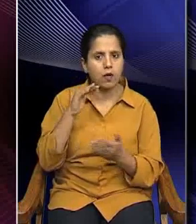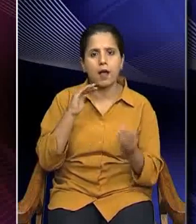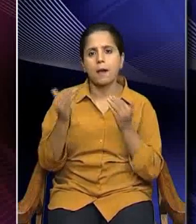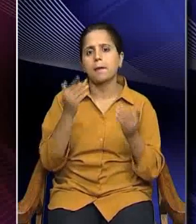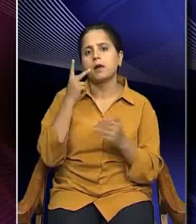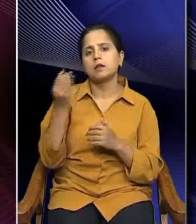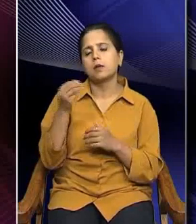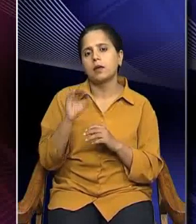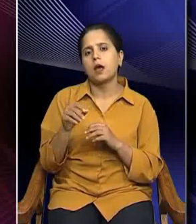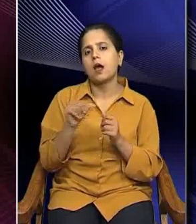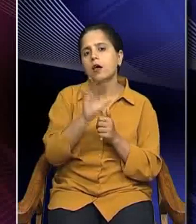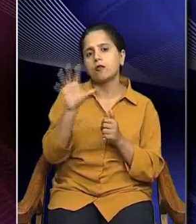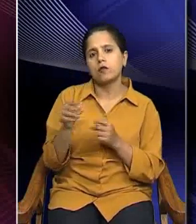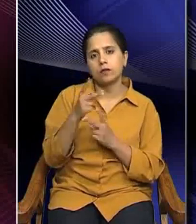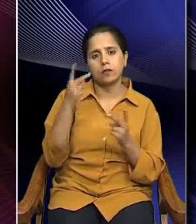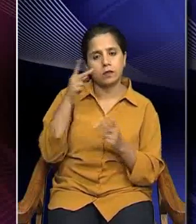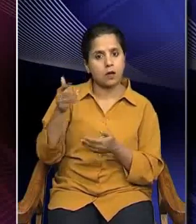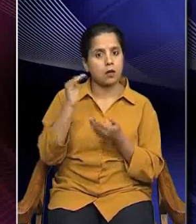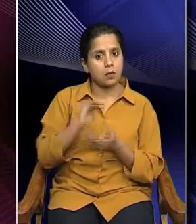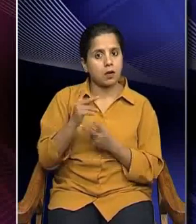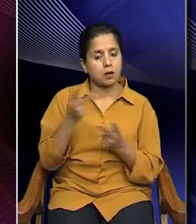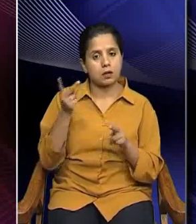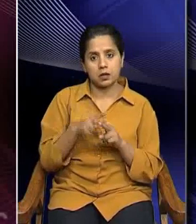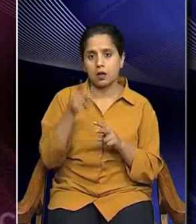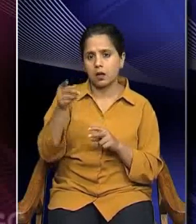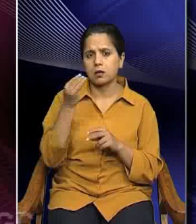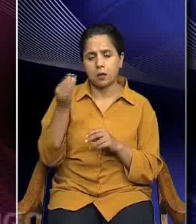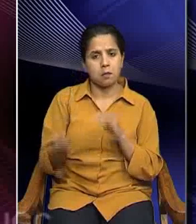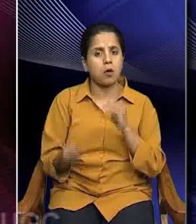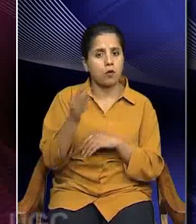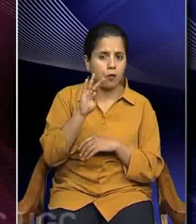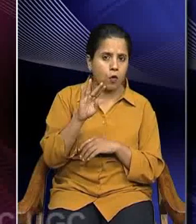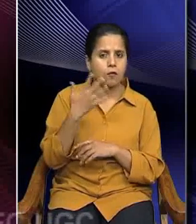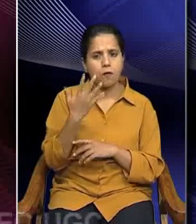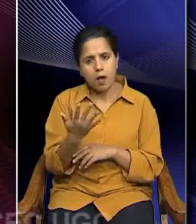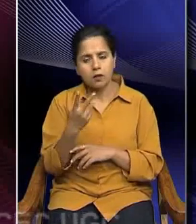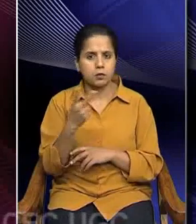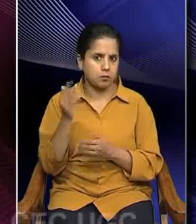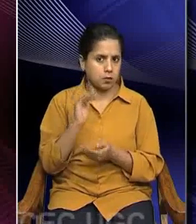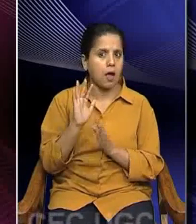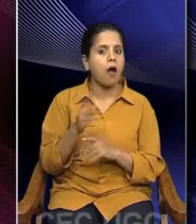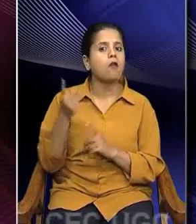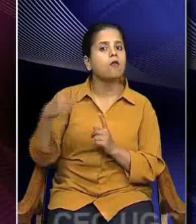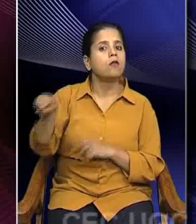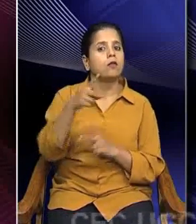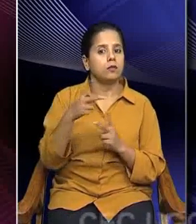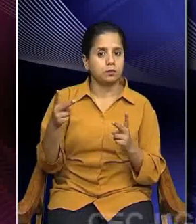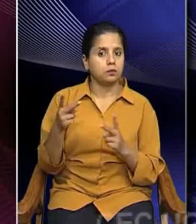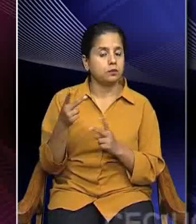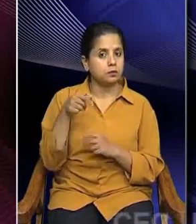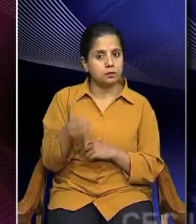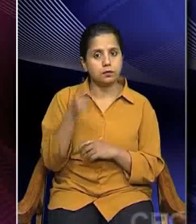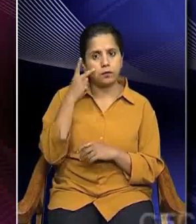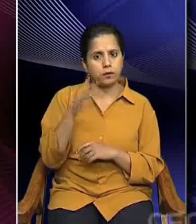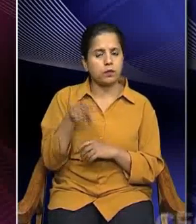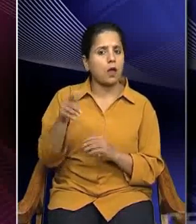of the countries in Africa, where number of children are still quite significant, more than 4 or 5 kids that people have, which is considered as a